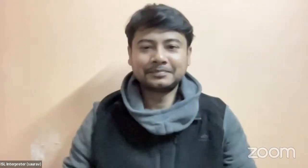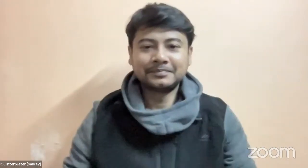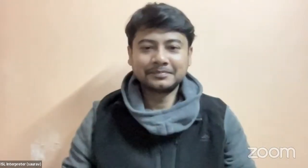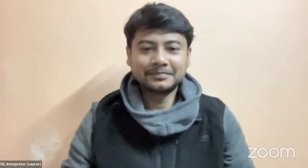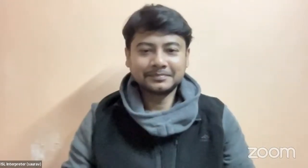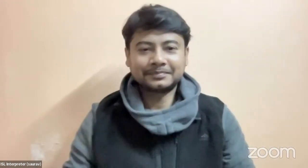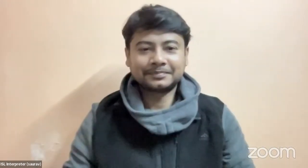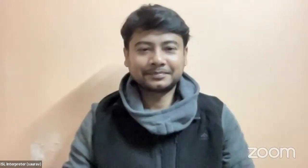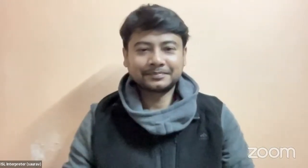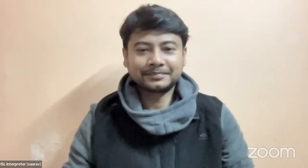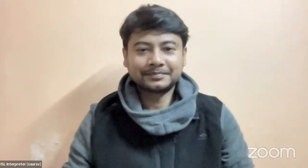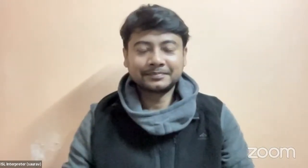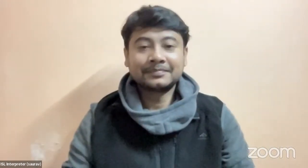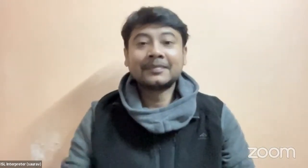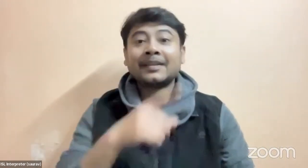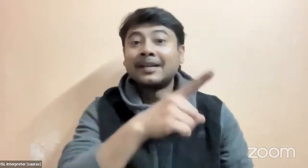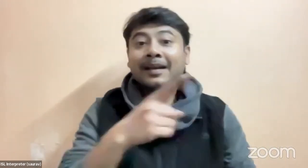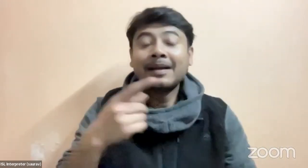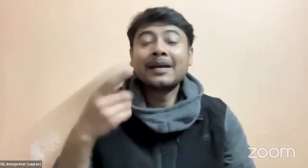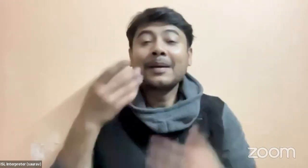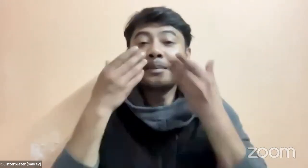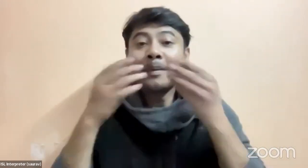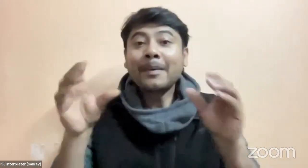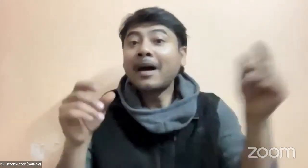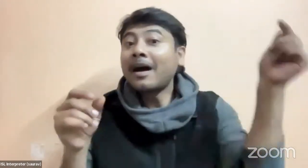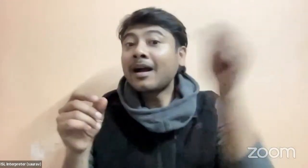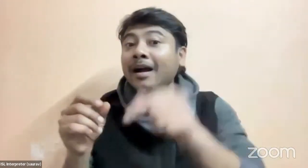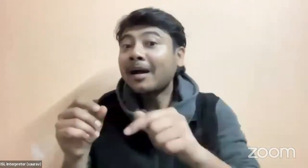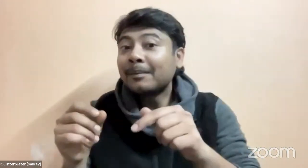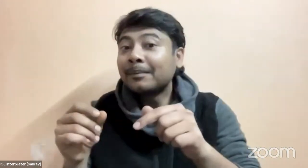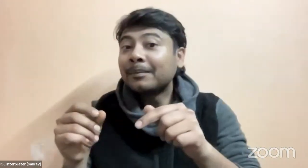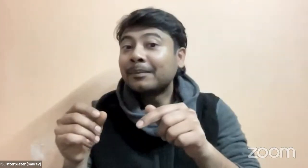And Brahma then comes as Haridas Thakur.